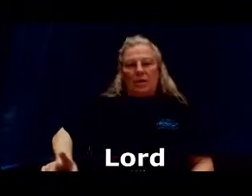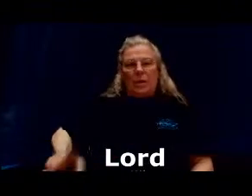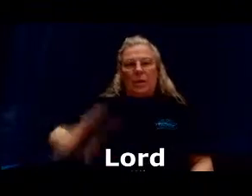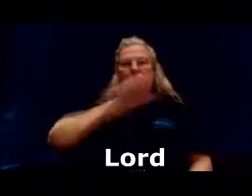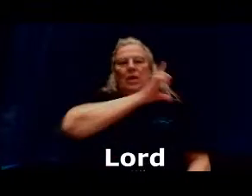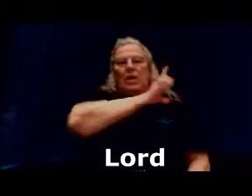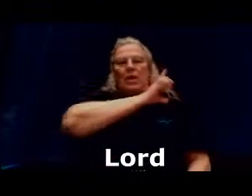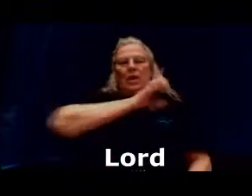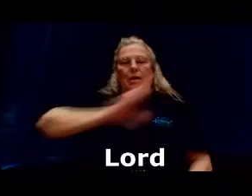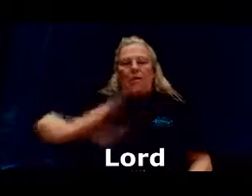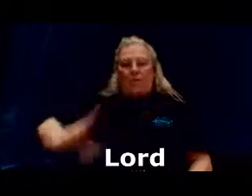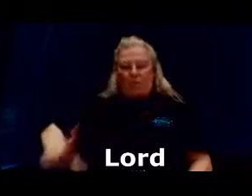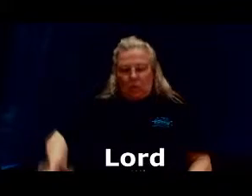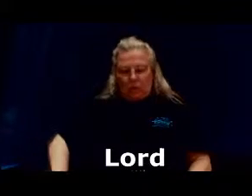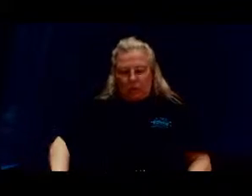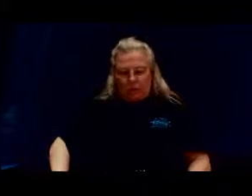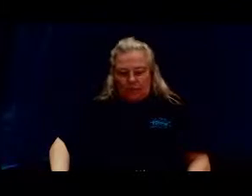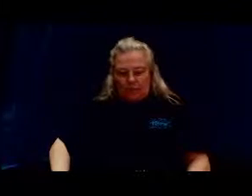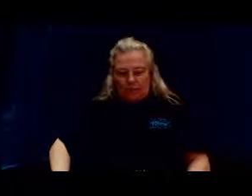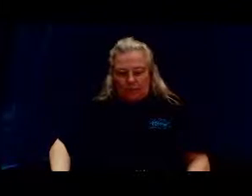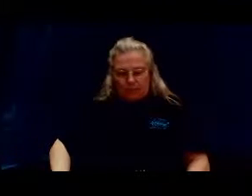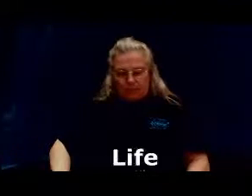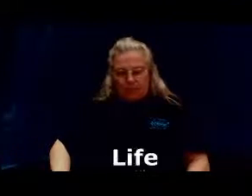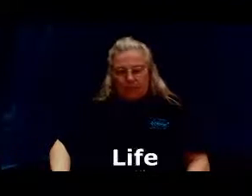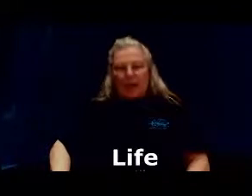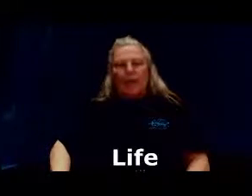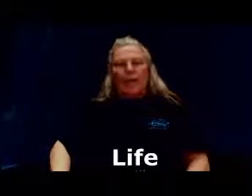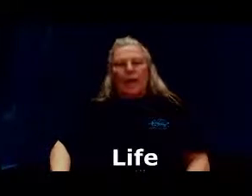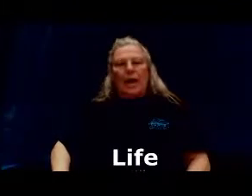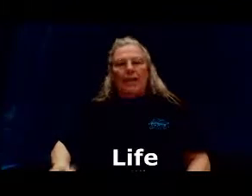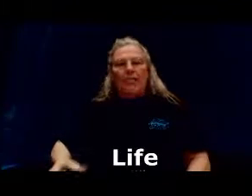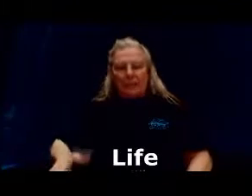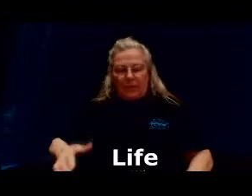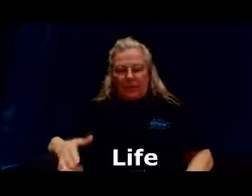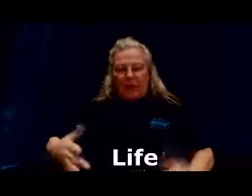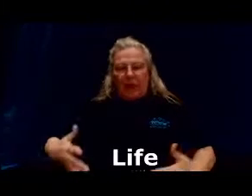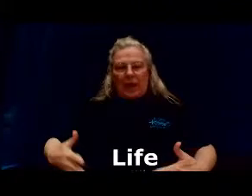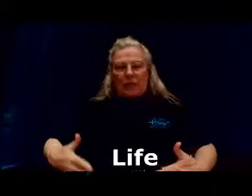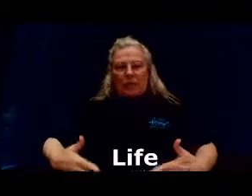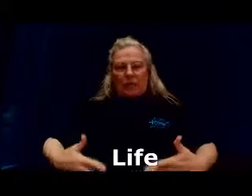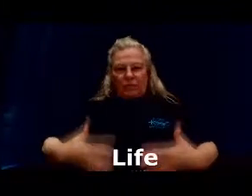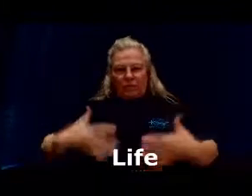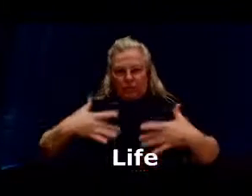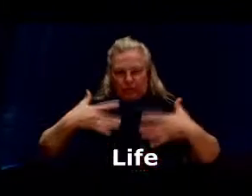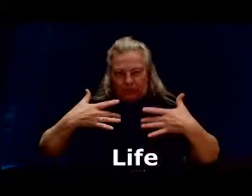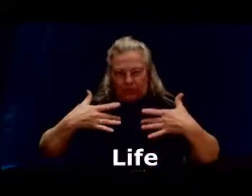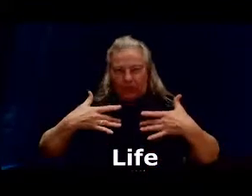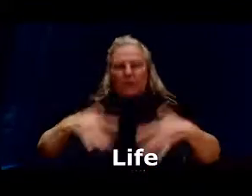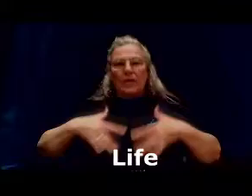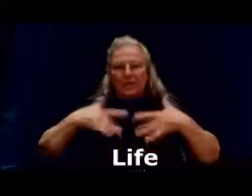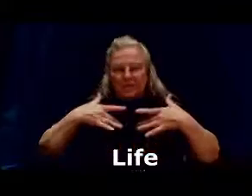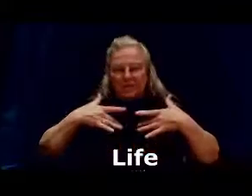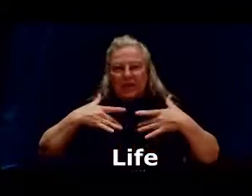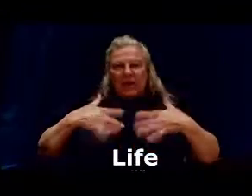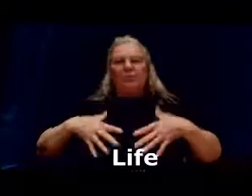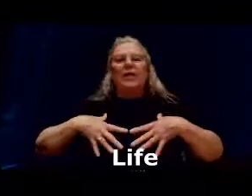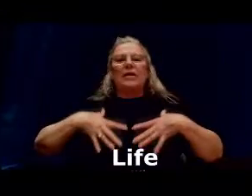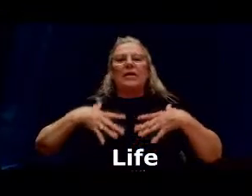down. Lord. Life, and we've talked about the feeling. Well, that